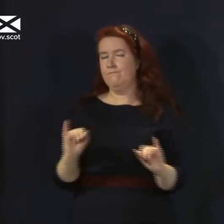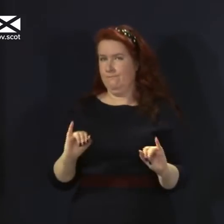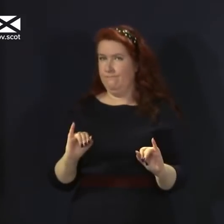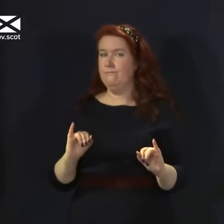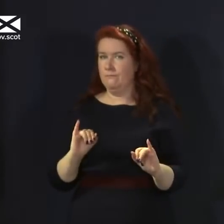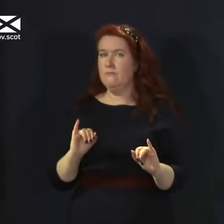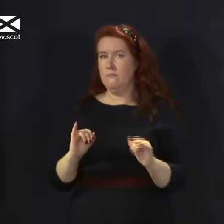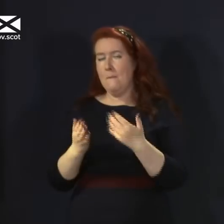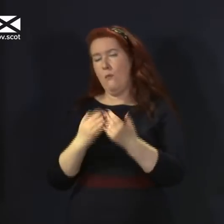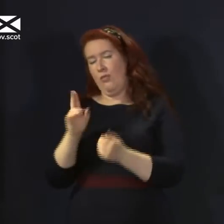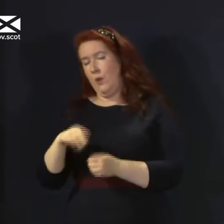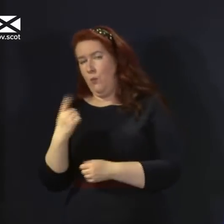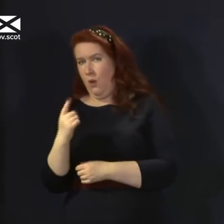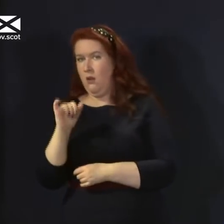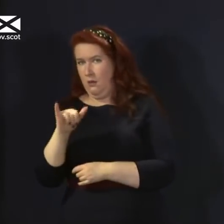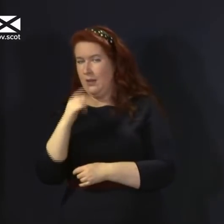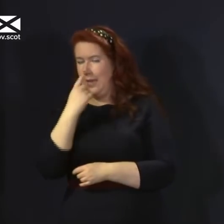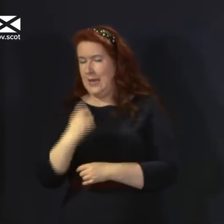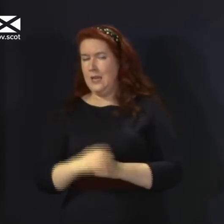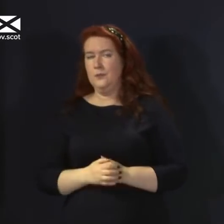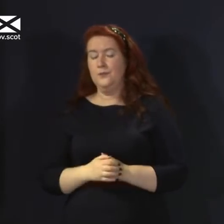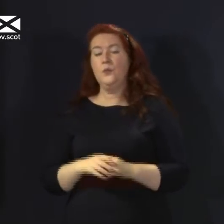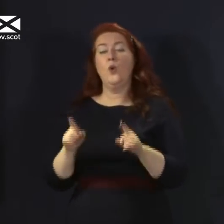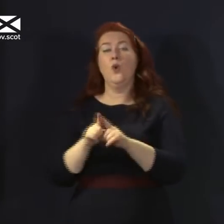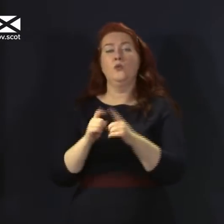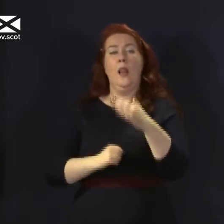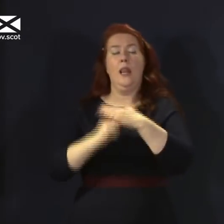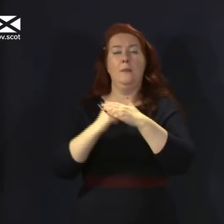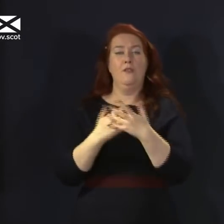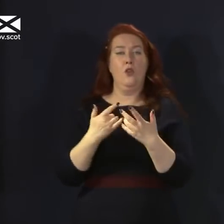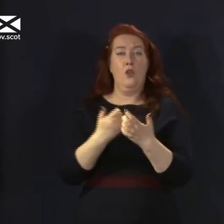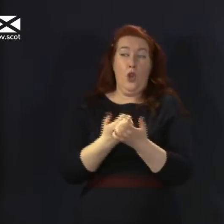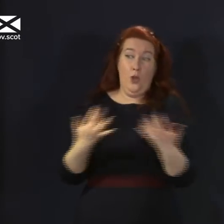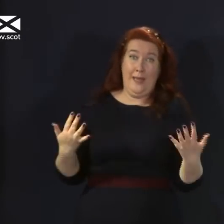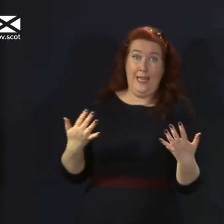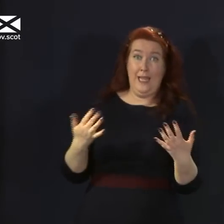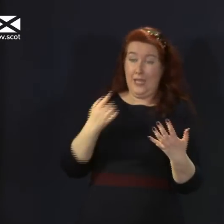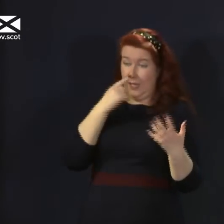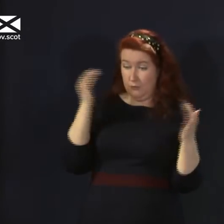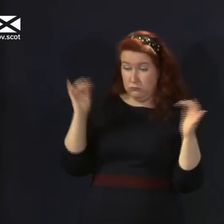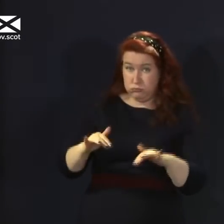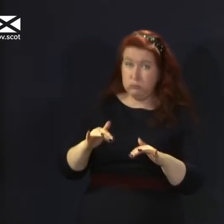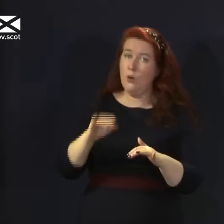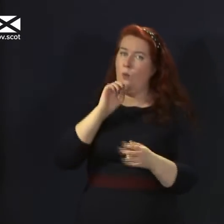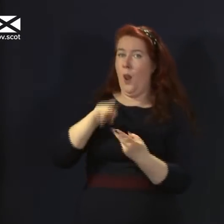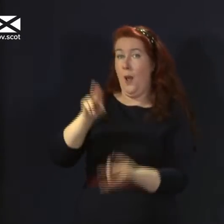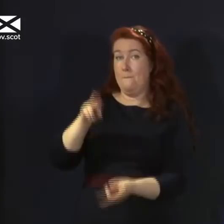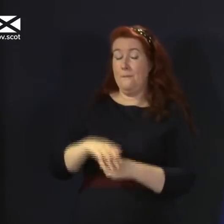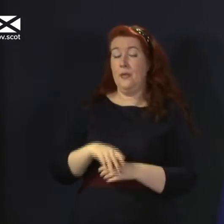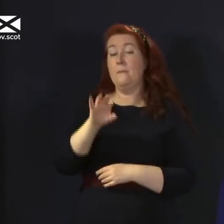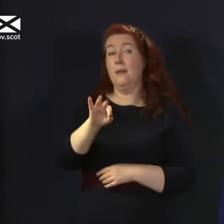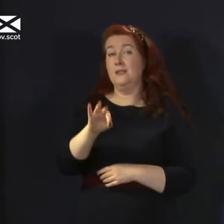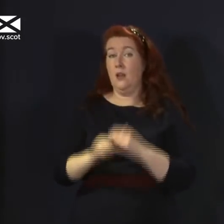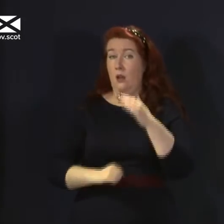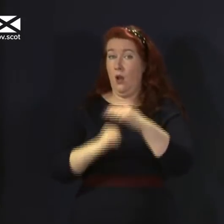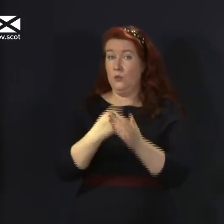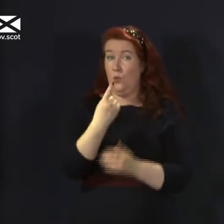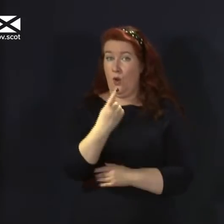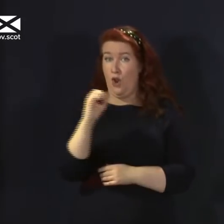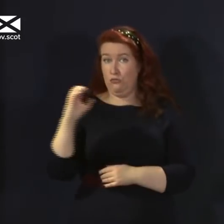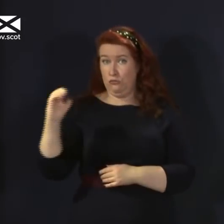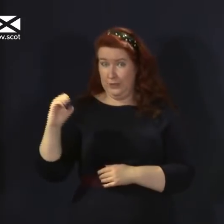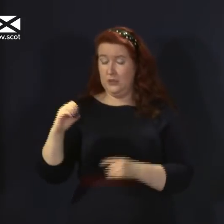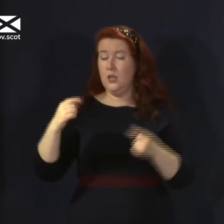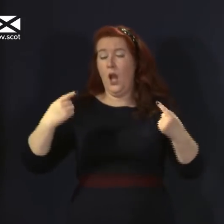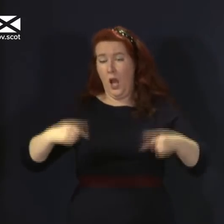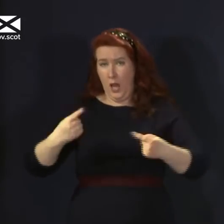Also, the standard limit for the number of people who can attend specific events will increase. From Monday, up to 100 people will be able